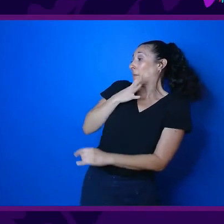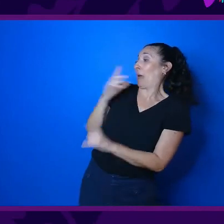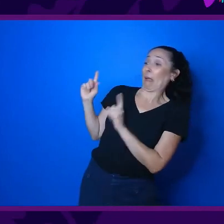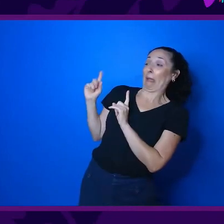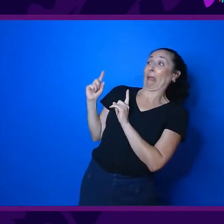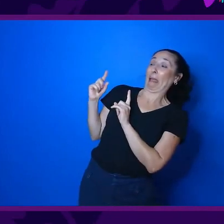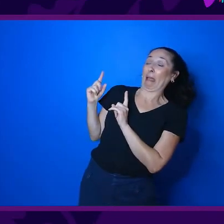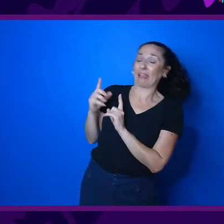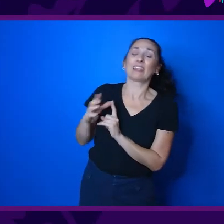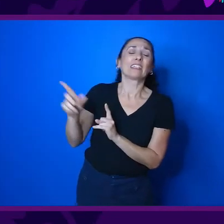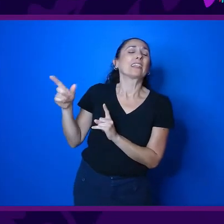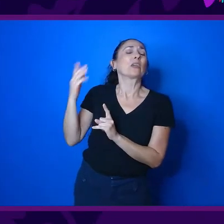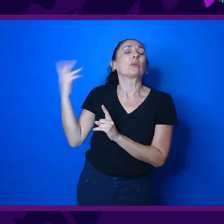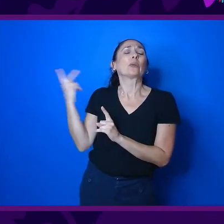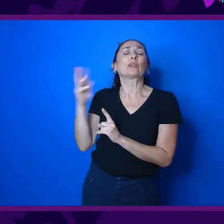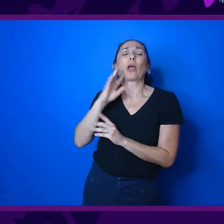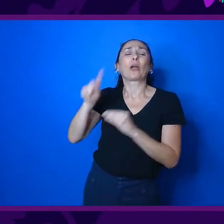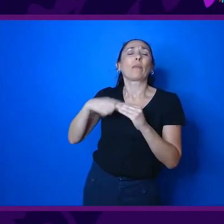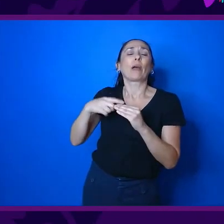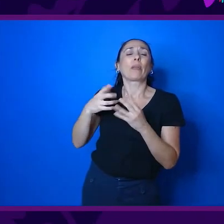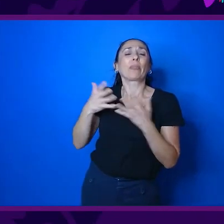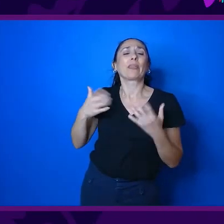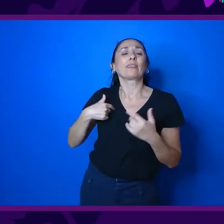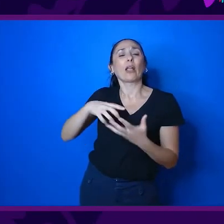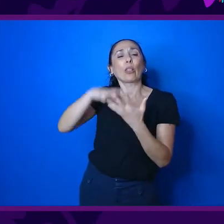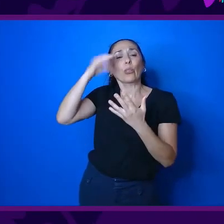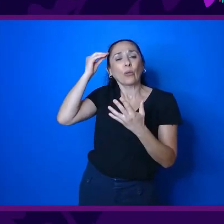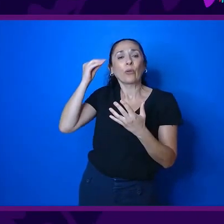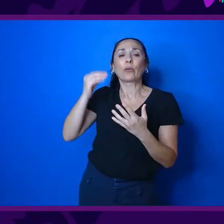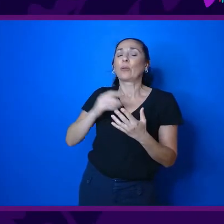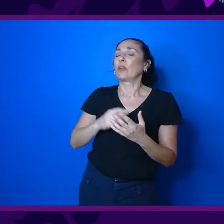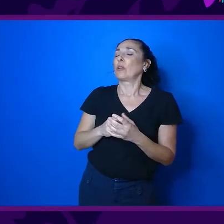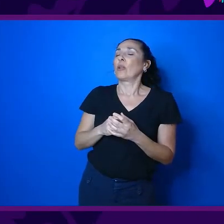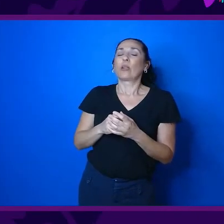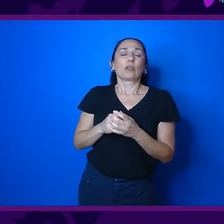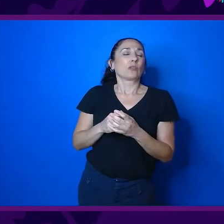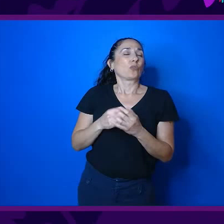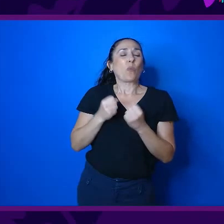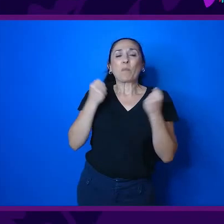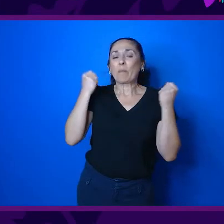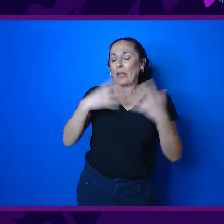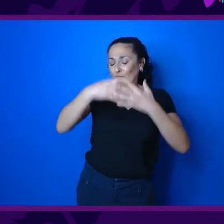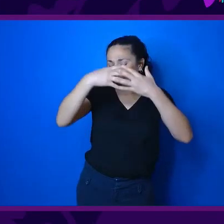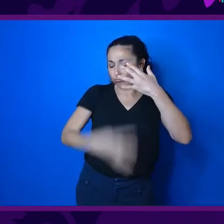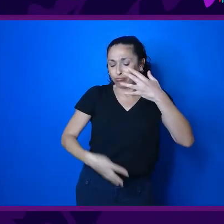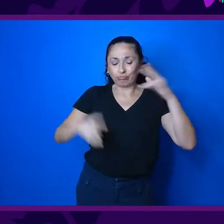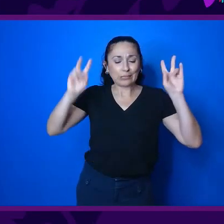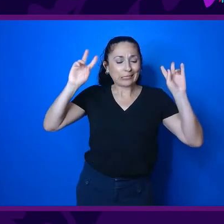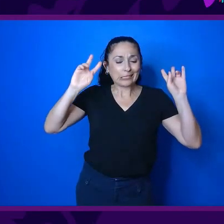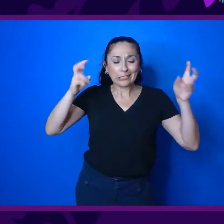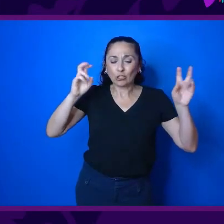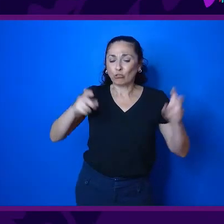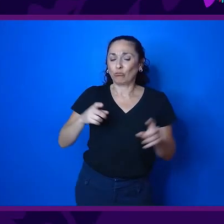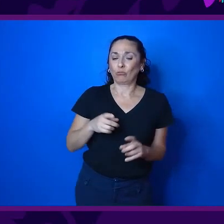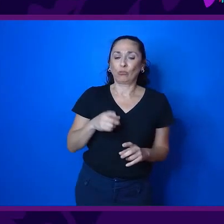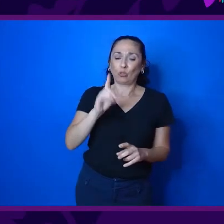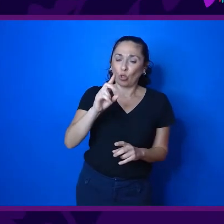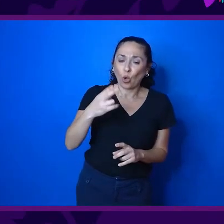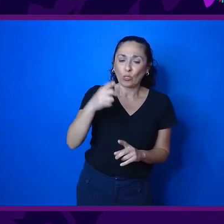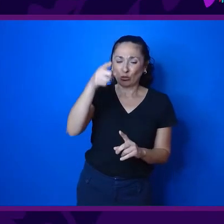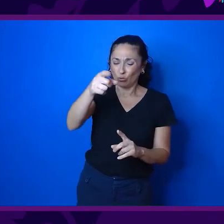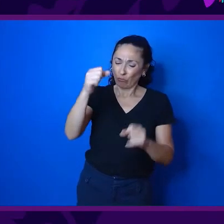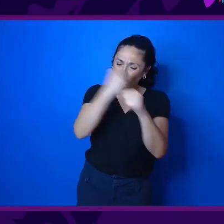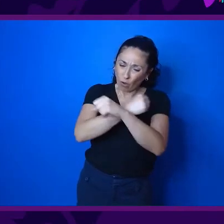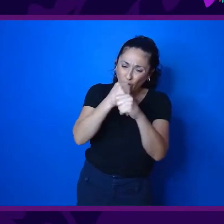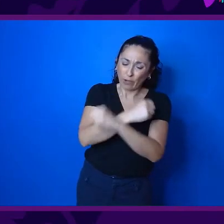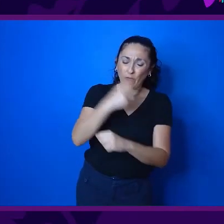learned. It's all of the widespread issues that you covered throughout your entire life,